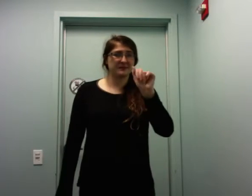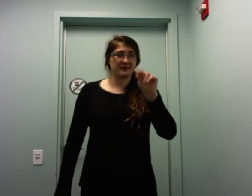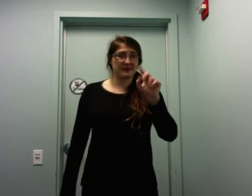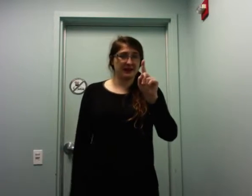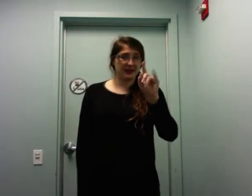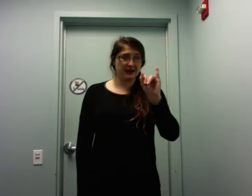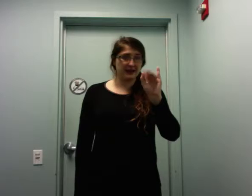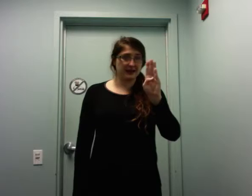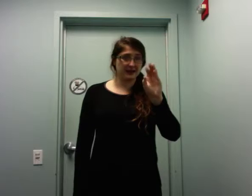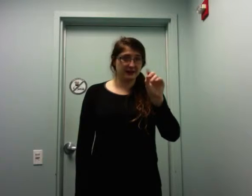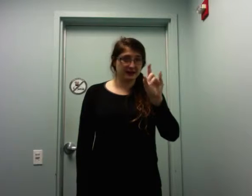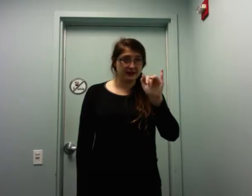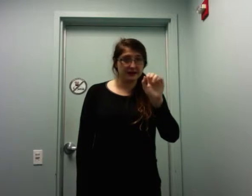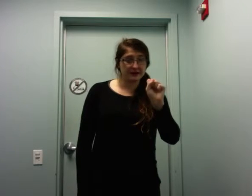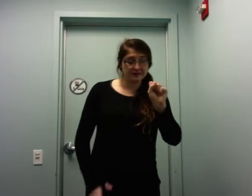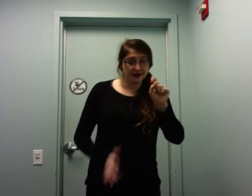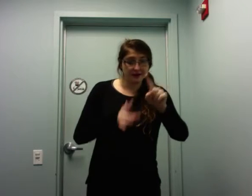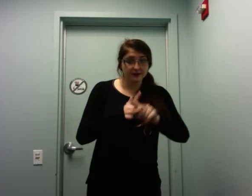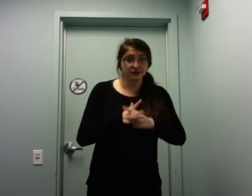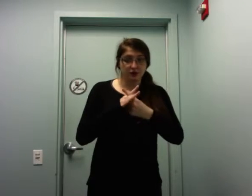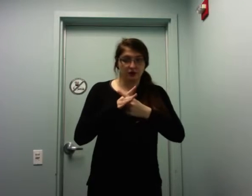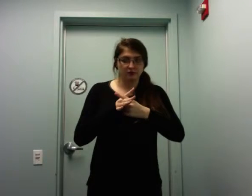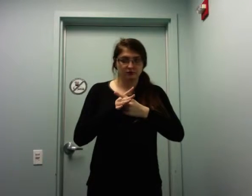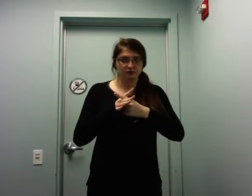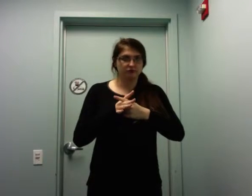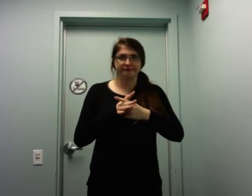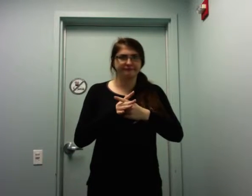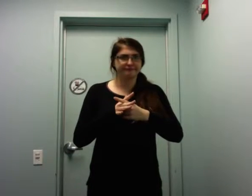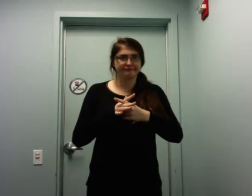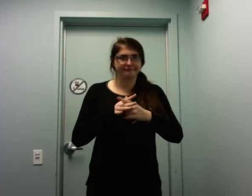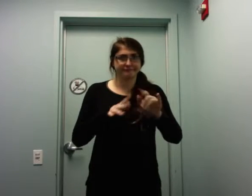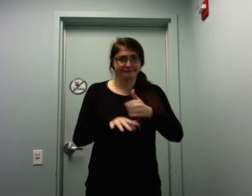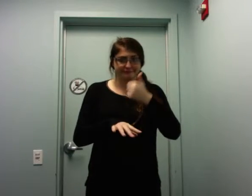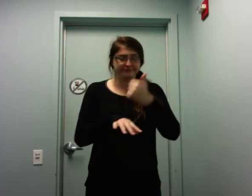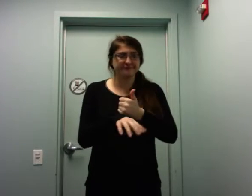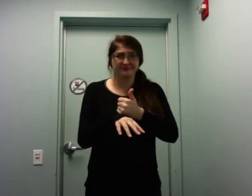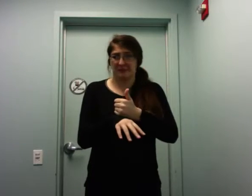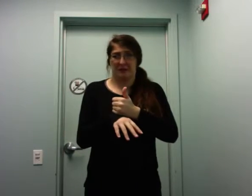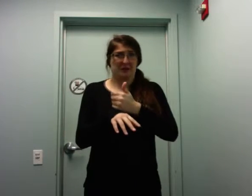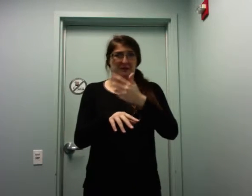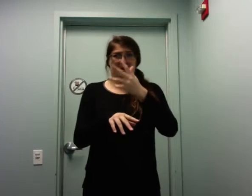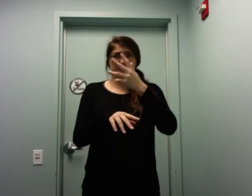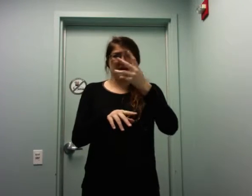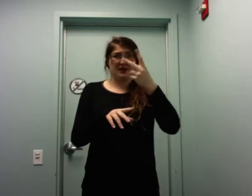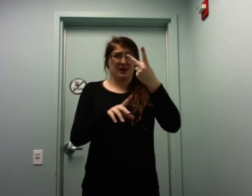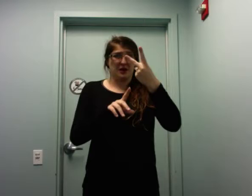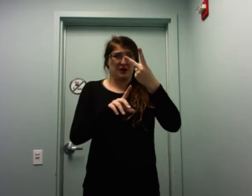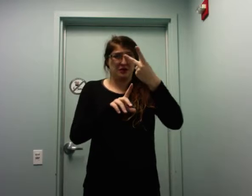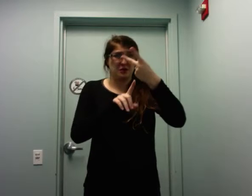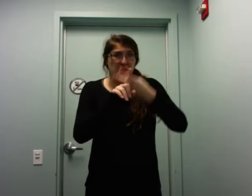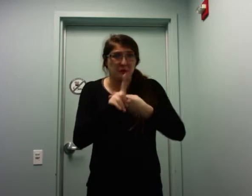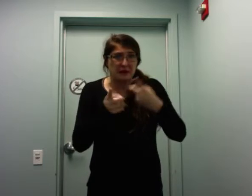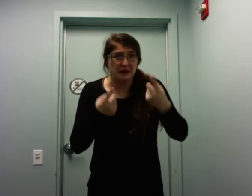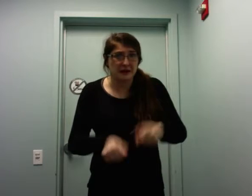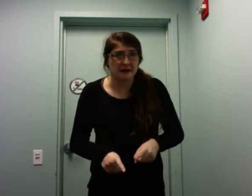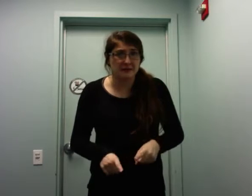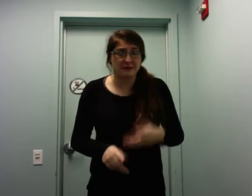It's a month and a half to 3 months. And in some rare individuals, it may take as long as 6 months. However, after 6